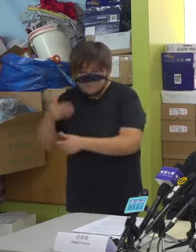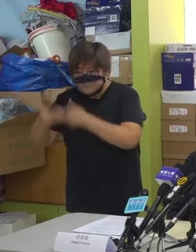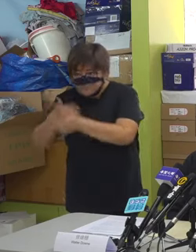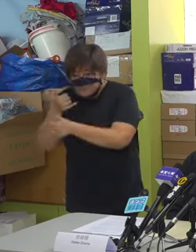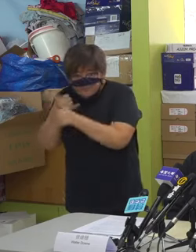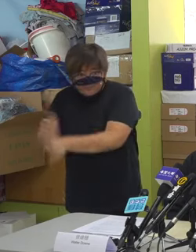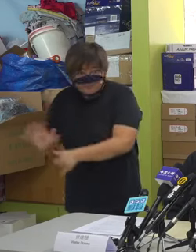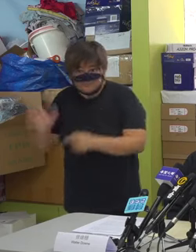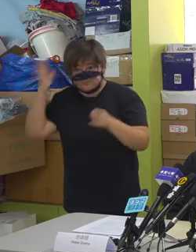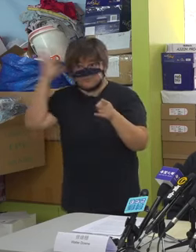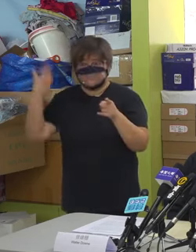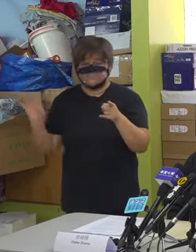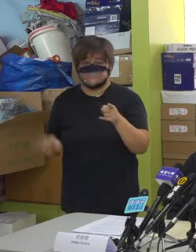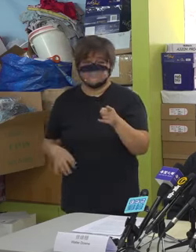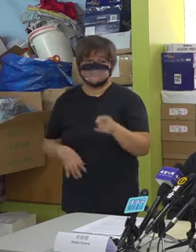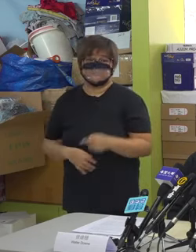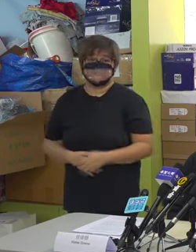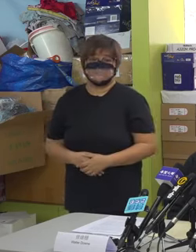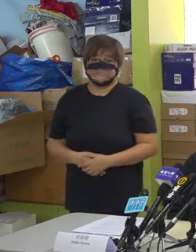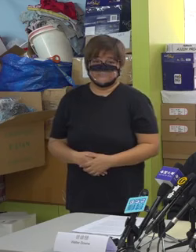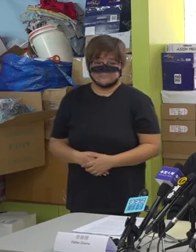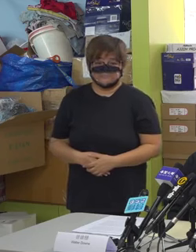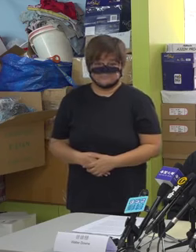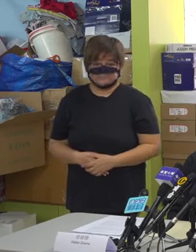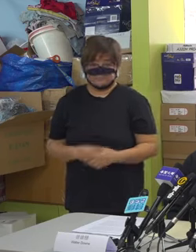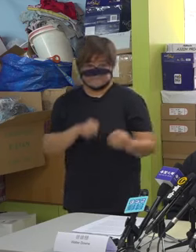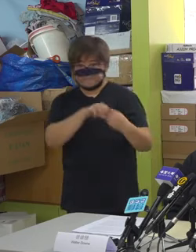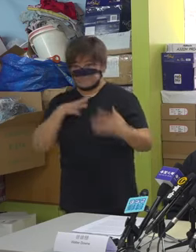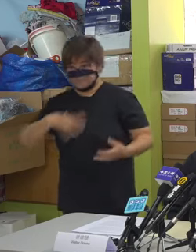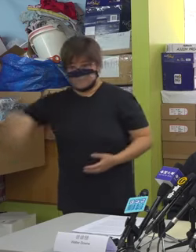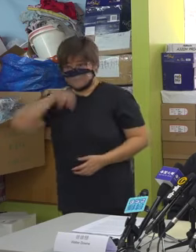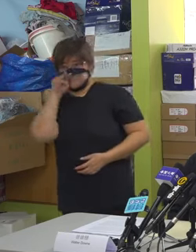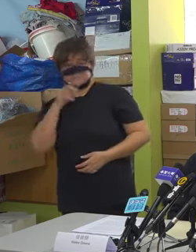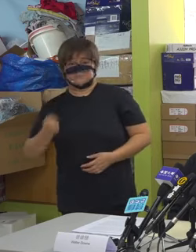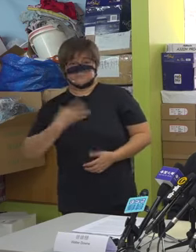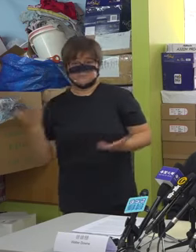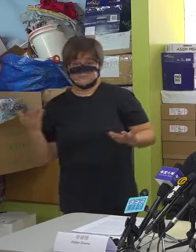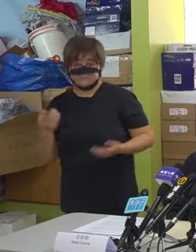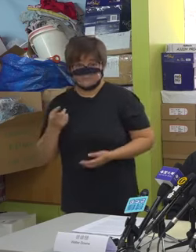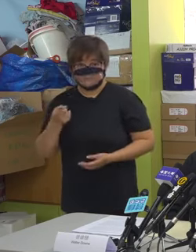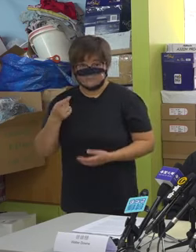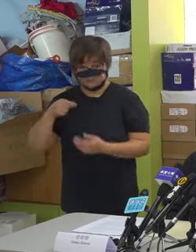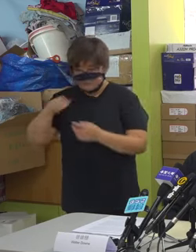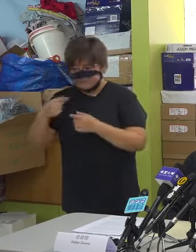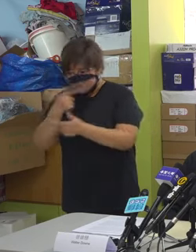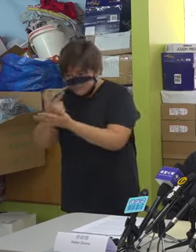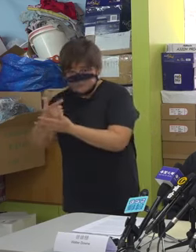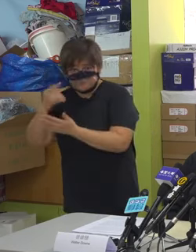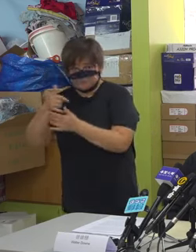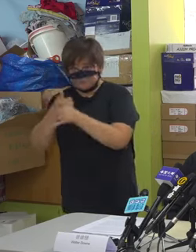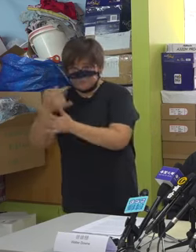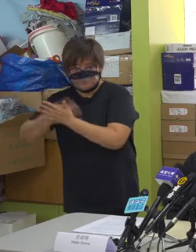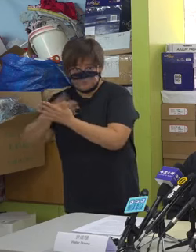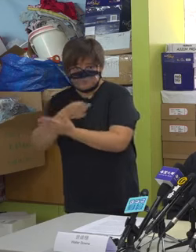This ruins, this violates our rule of law, and this is not acceptable. And if the